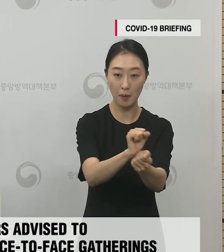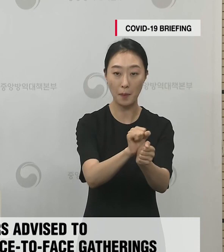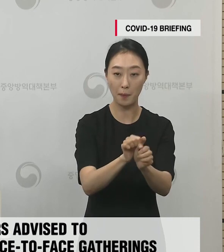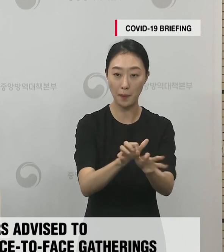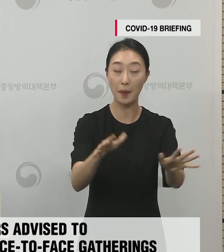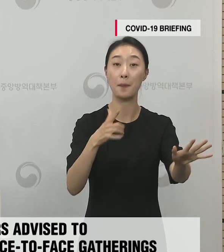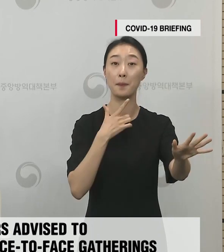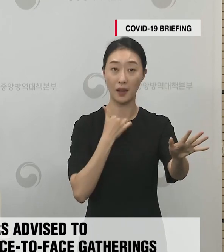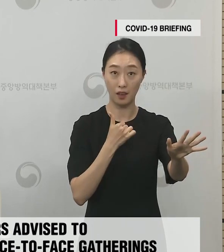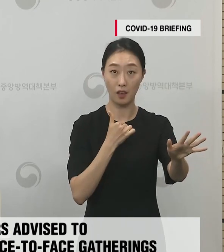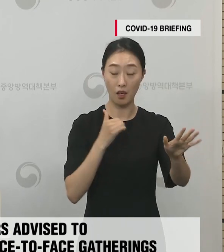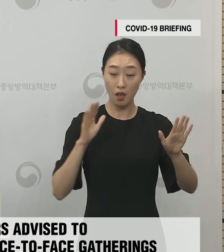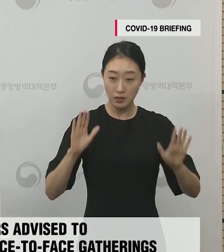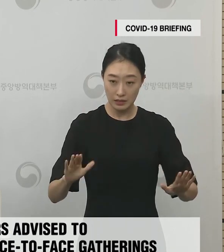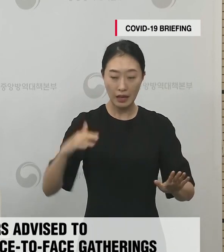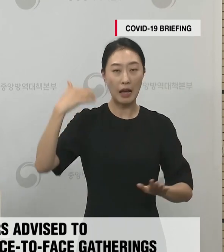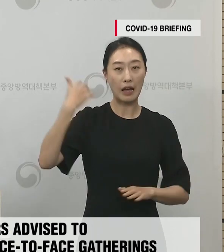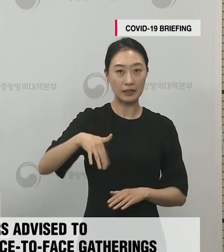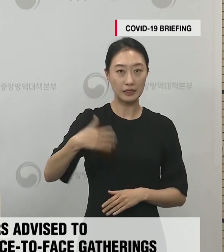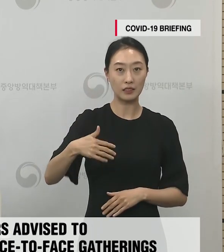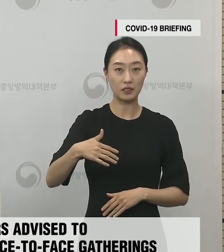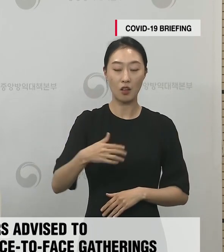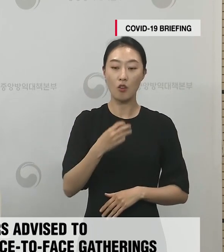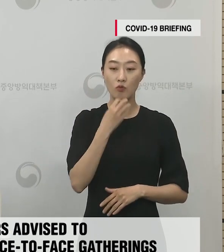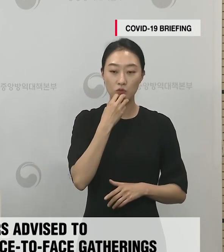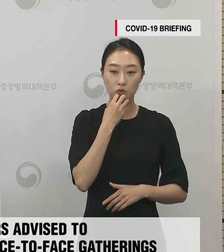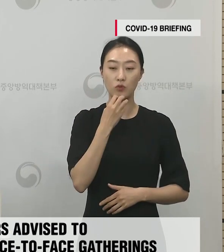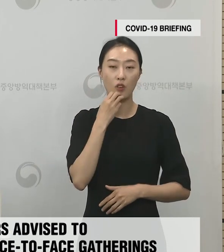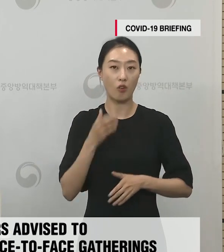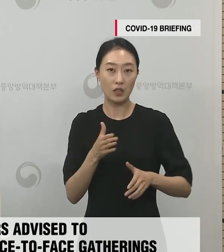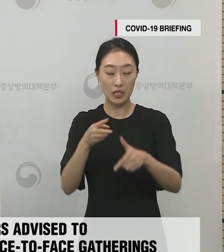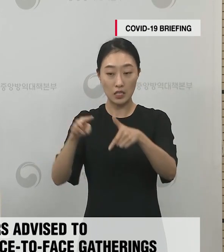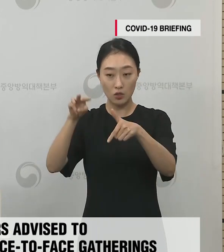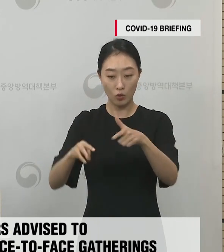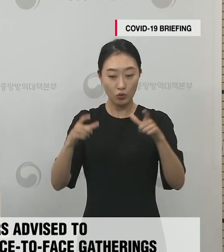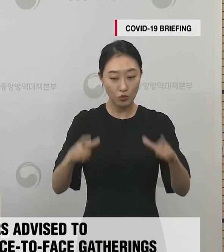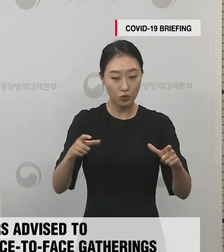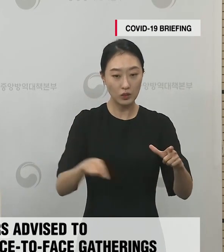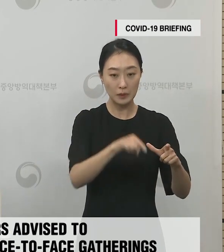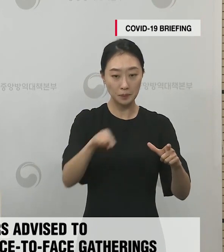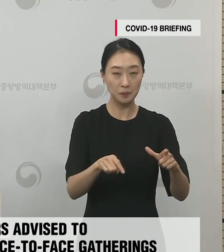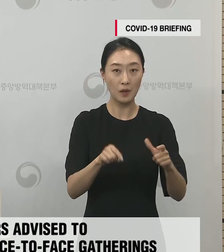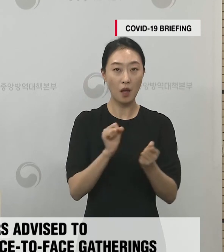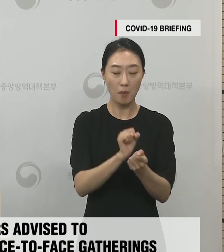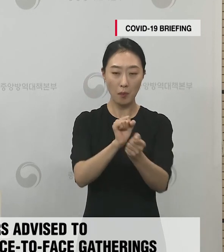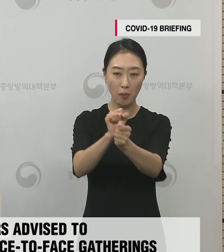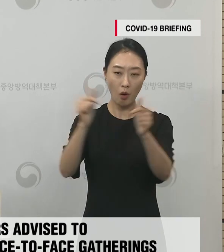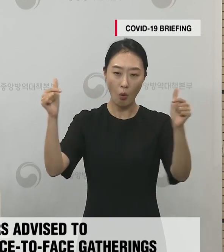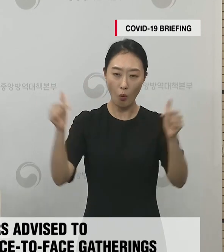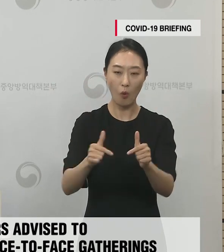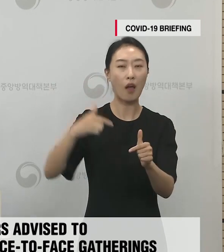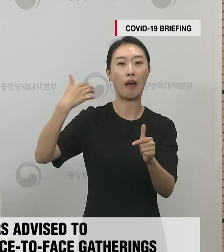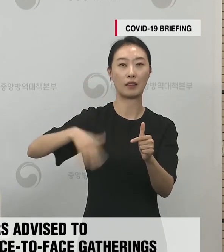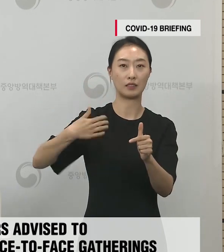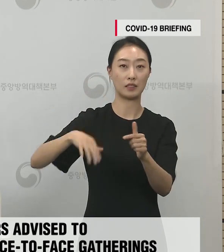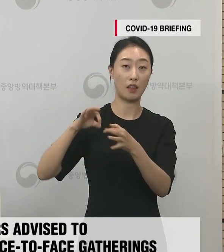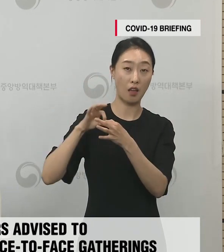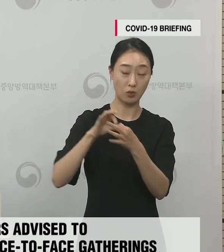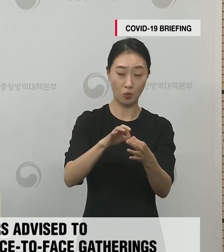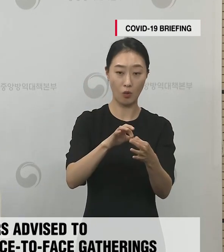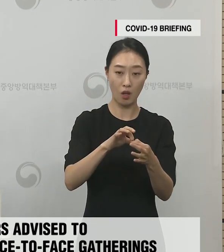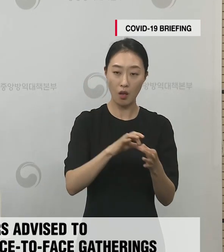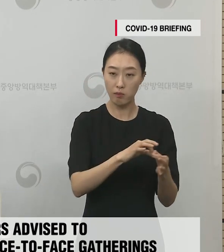infection from the clubs, and which was centered around young people. And still, right now, we see